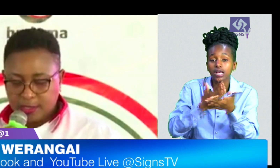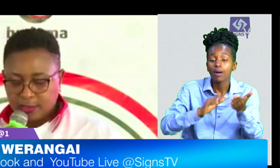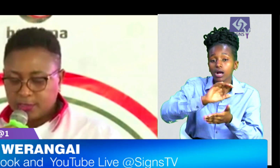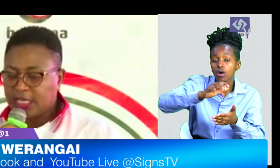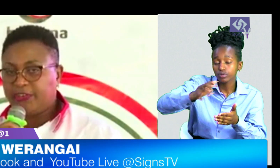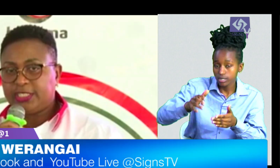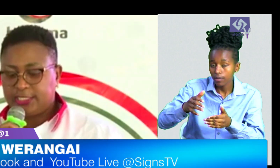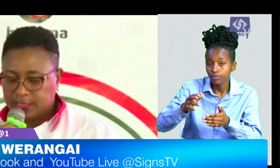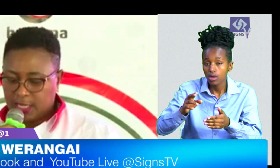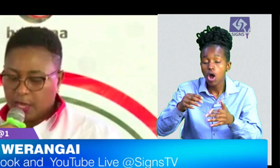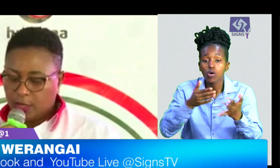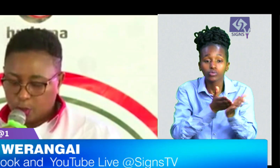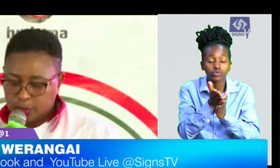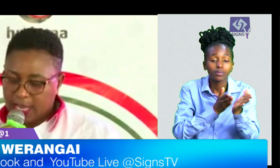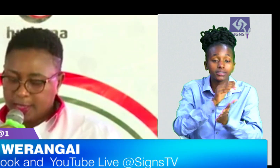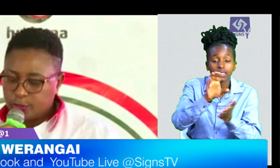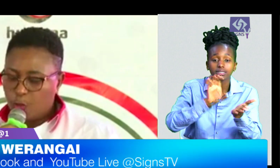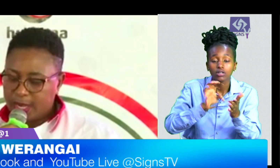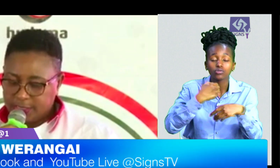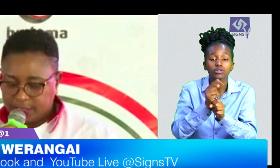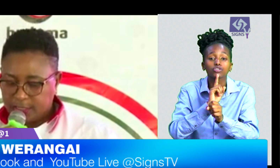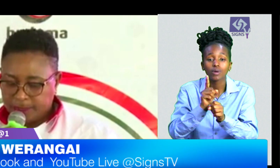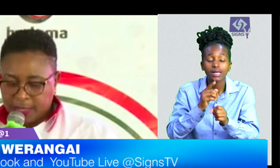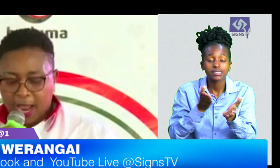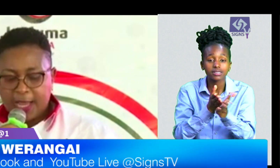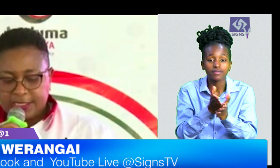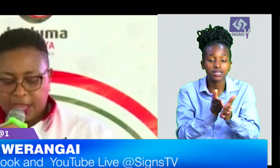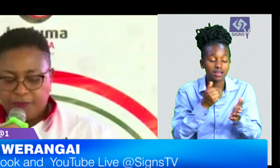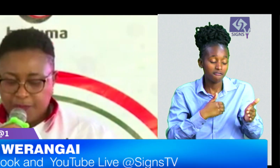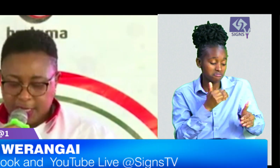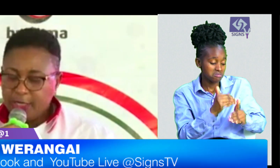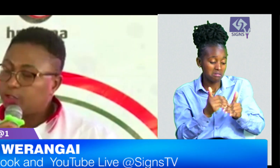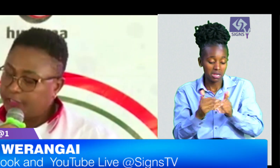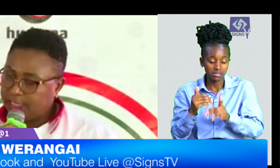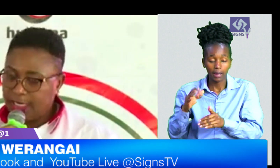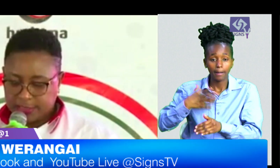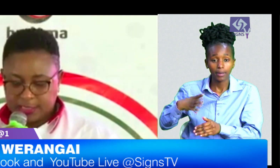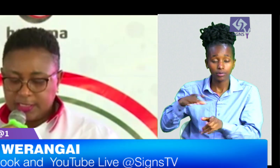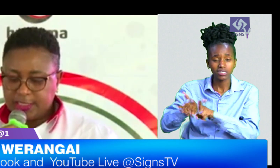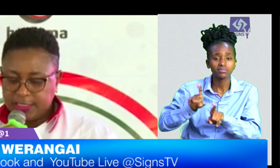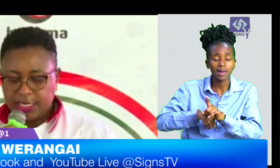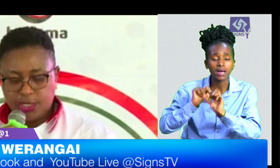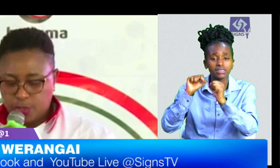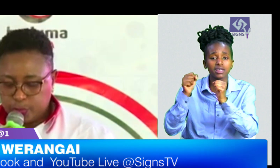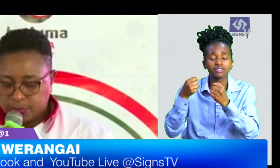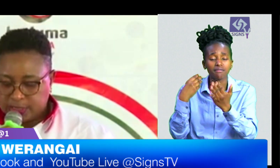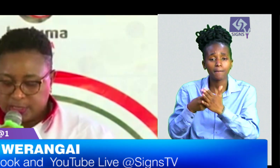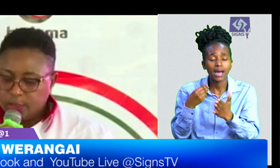bring services closer to Mwananchi and save millions of shillings citizens use